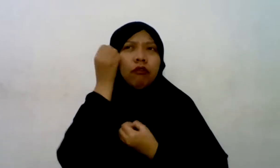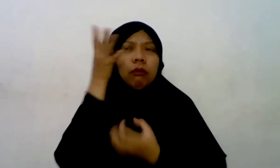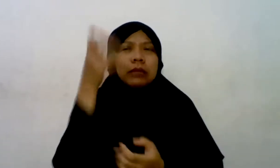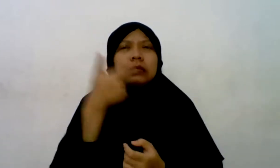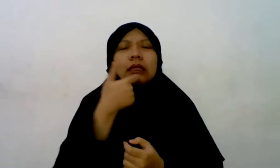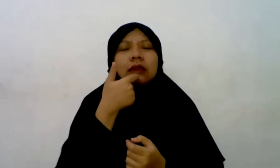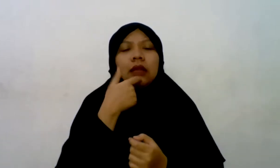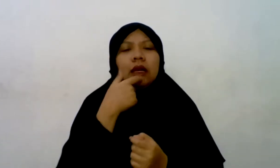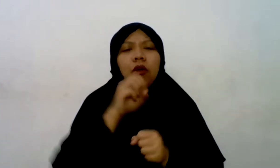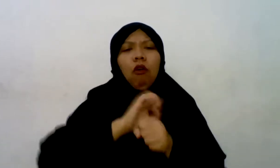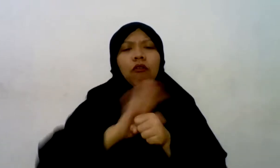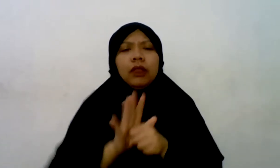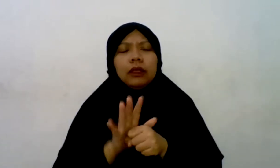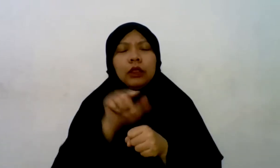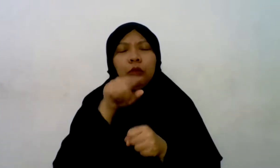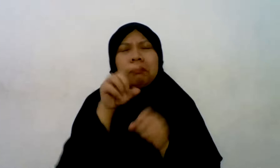conveyed?